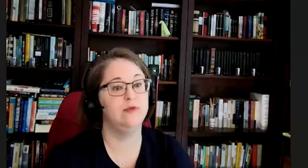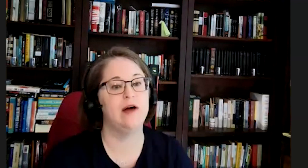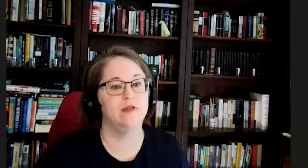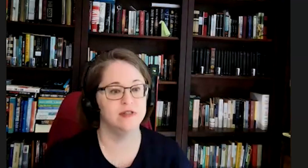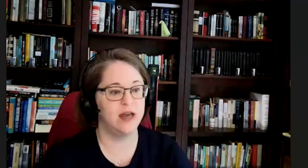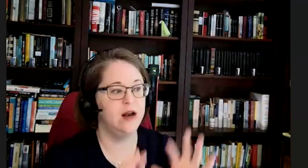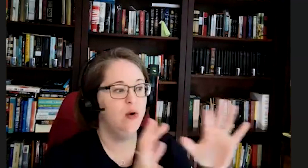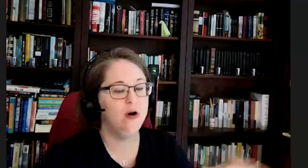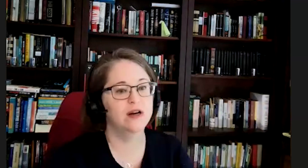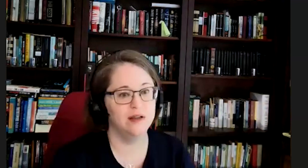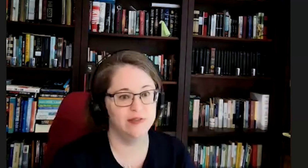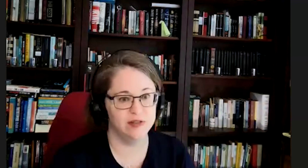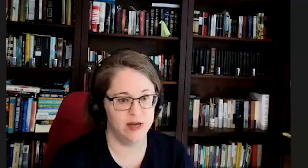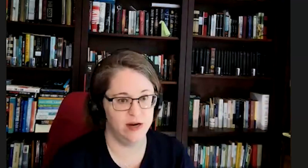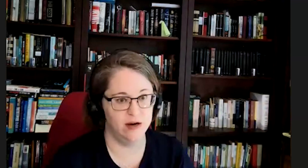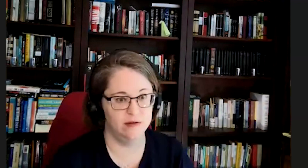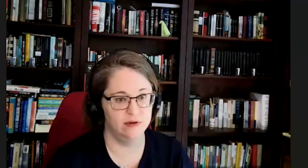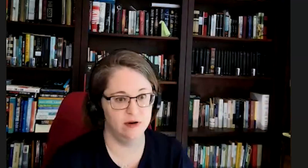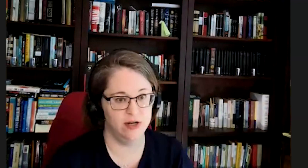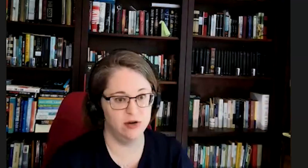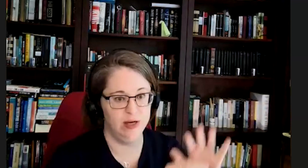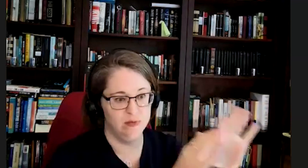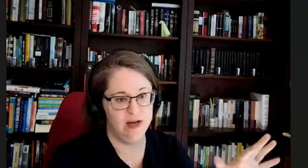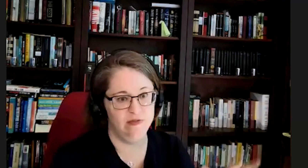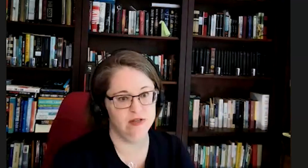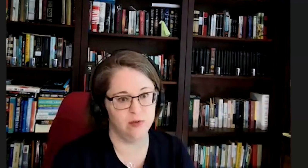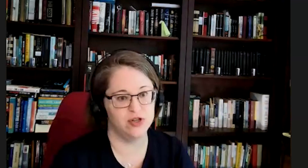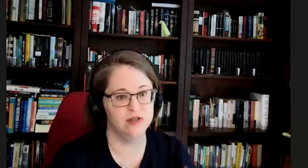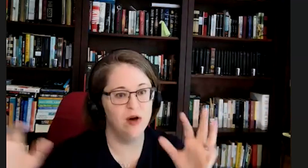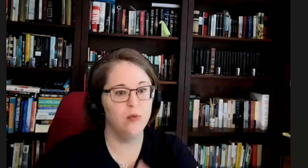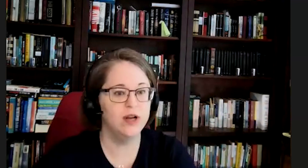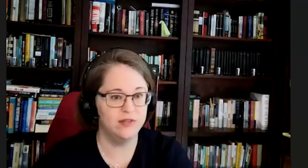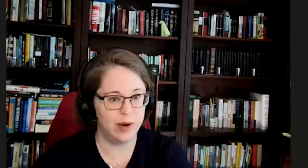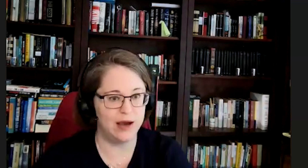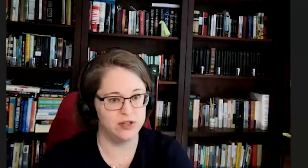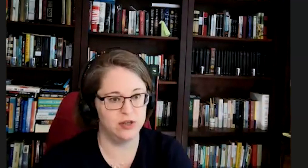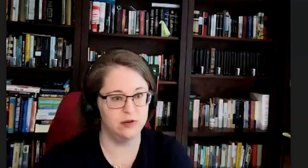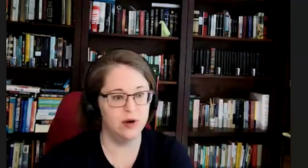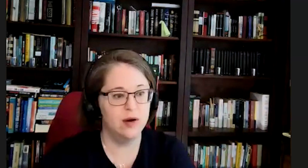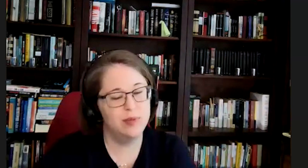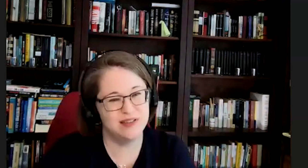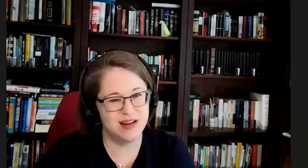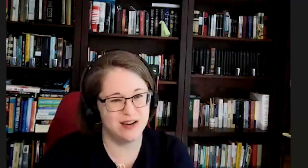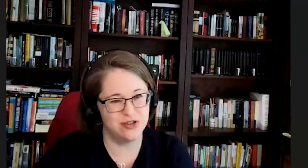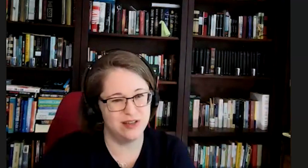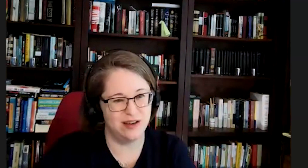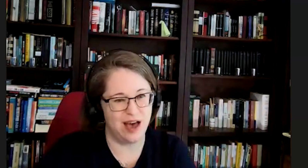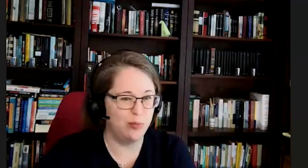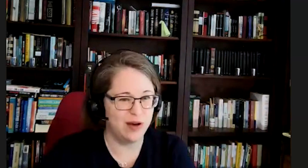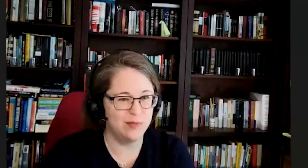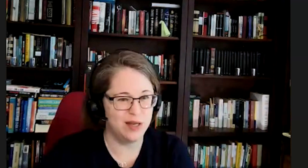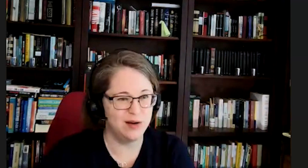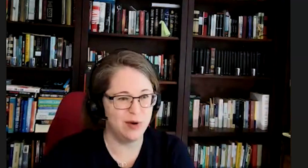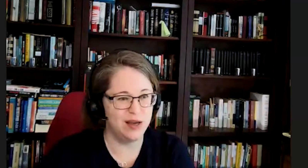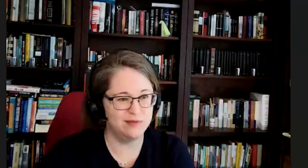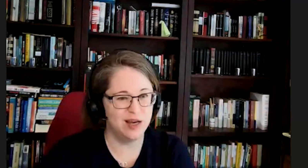to the community, rather than saying, we're going to collect this data on you because we have these questions, we'll give it back to you, but does it actually